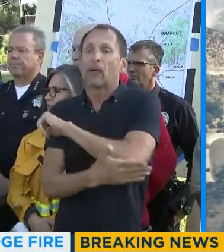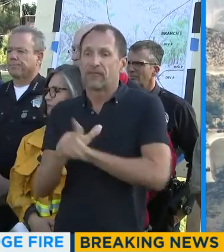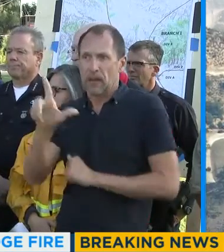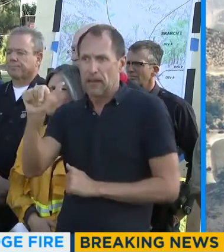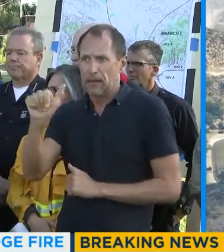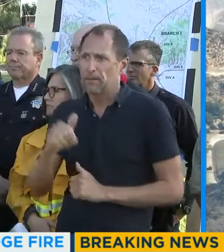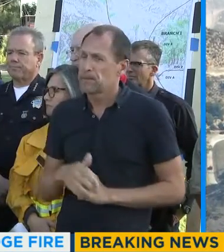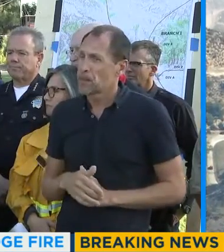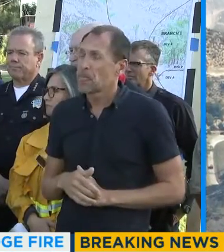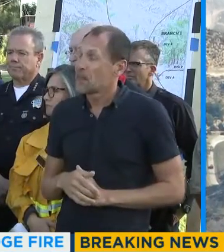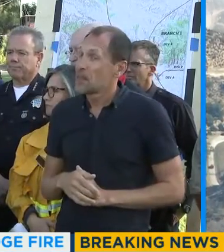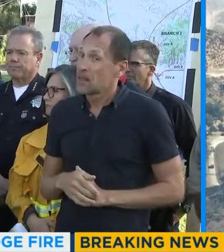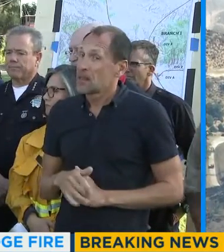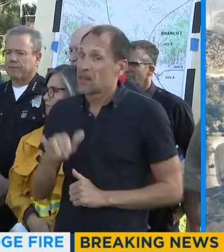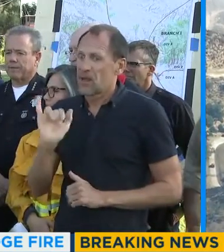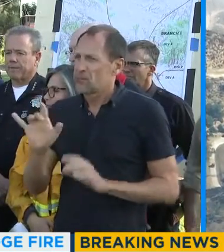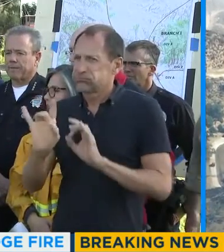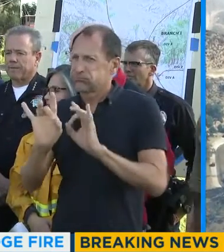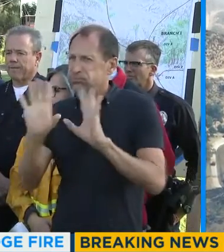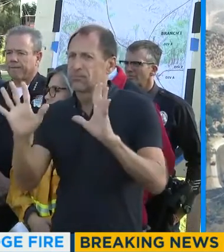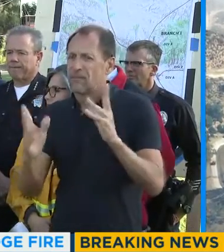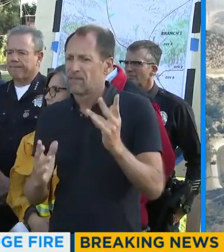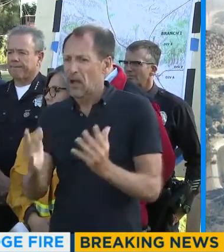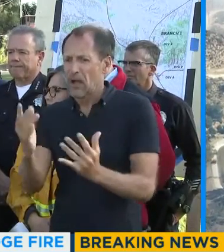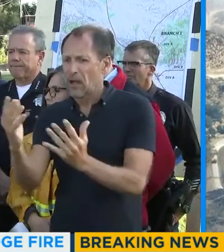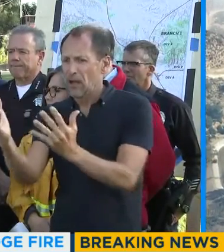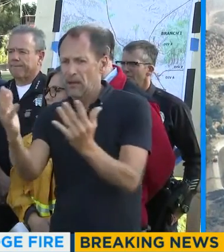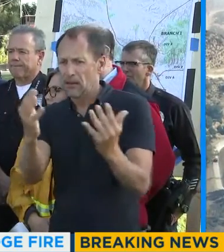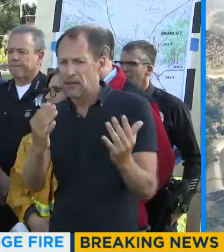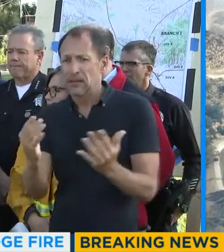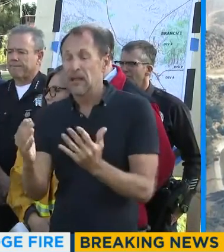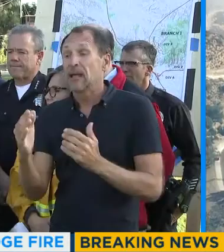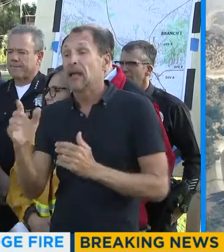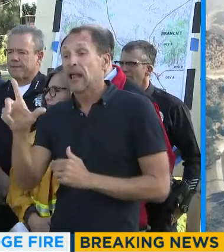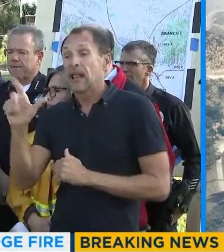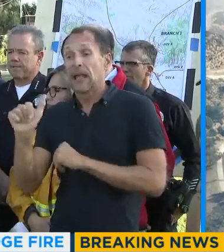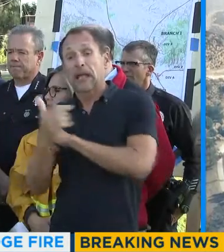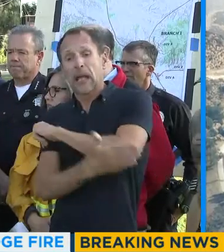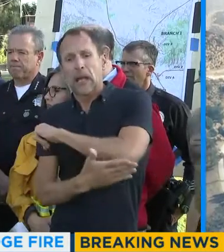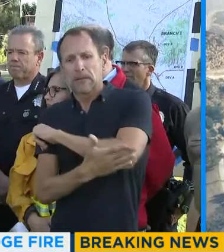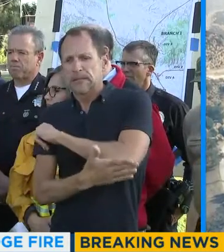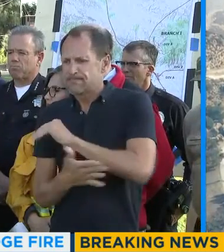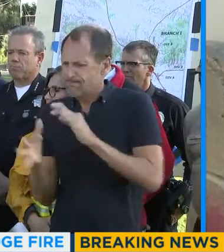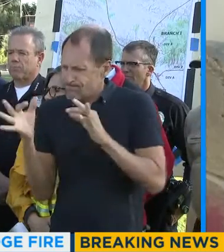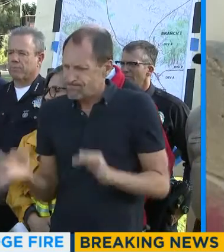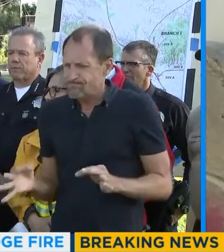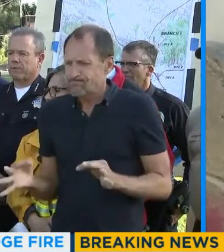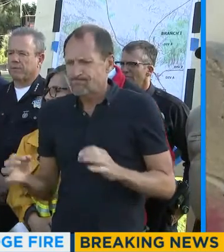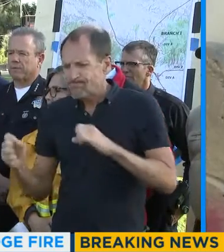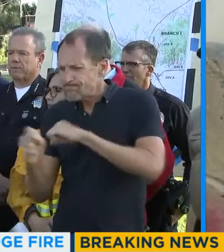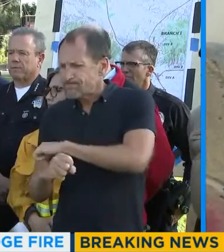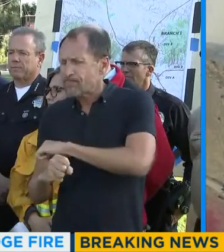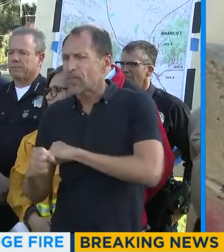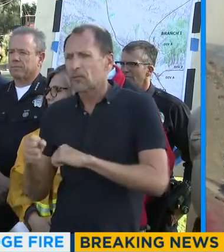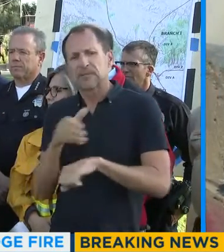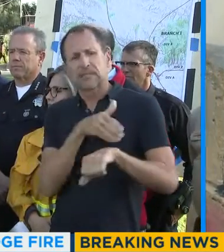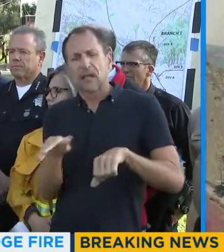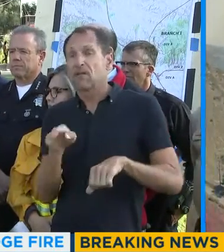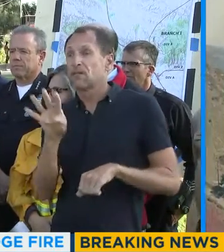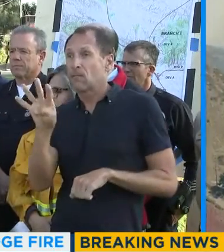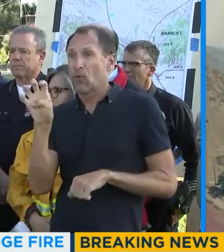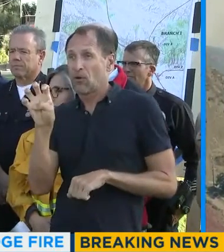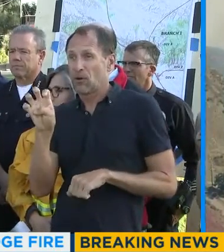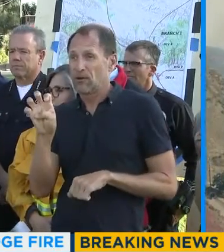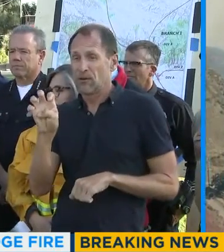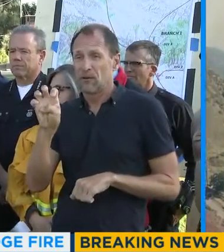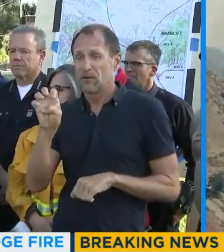effort to battle this disastrous fire, LA County has committed in excess of 400 firefighters, a number